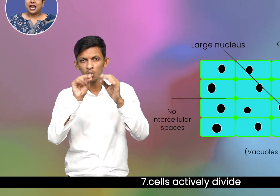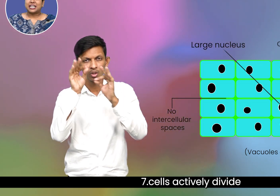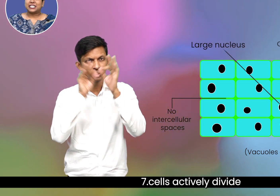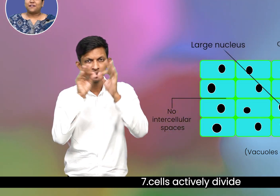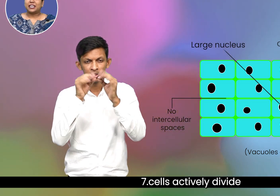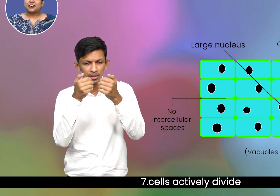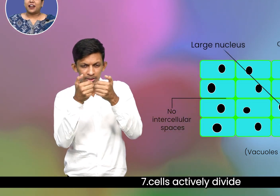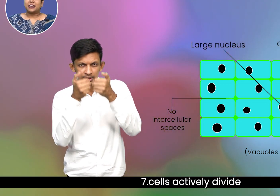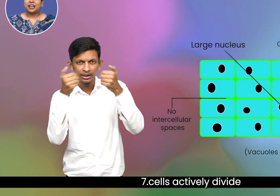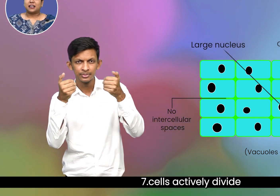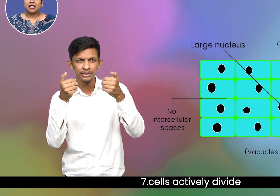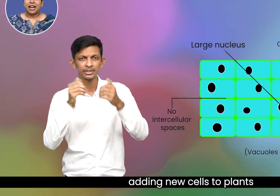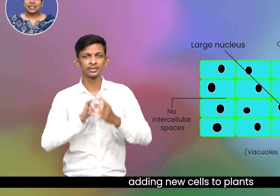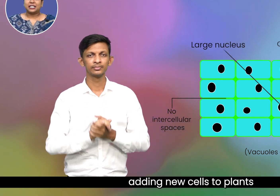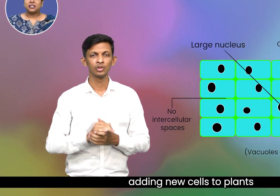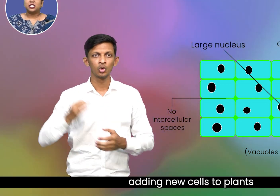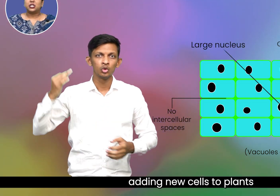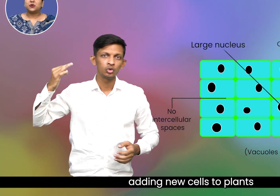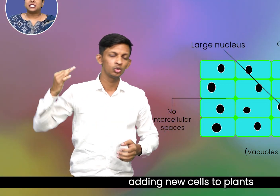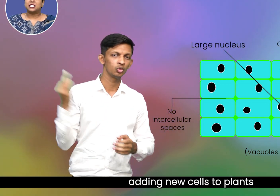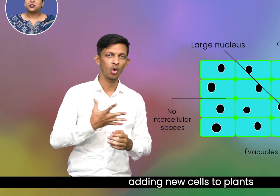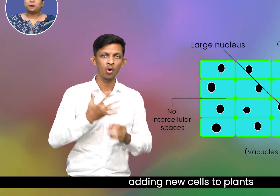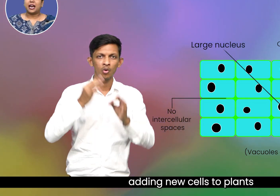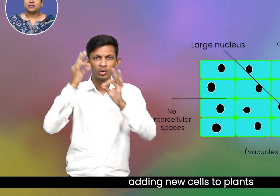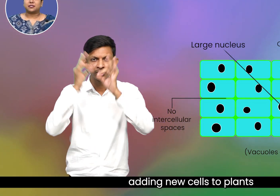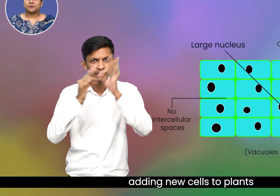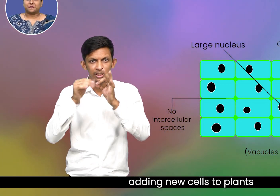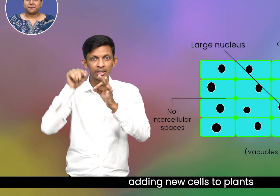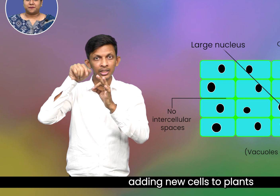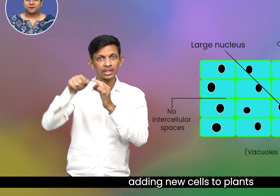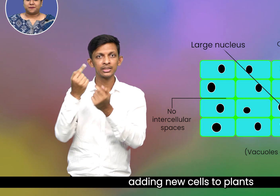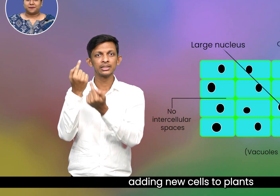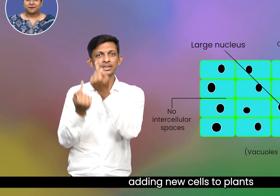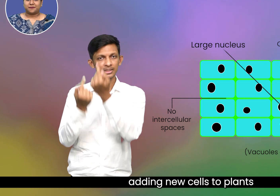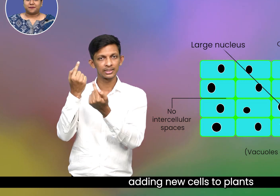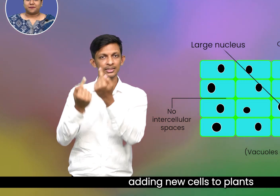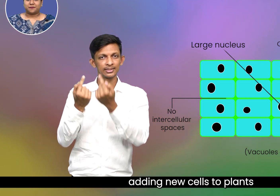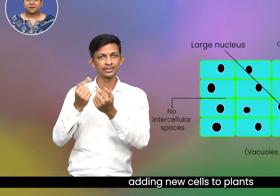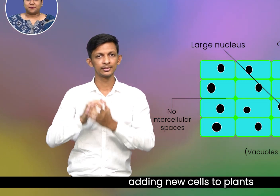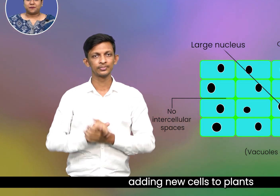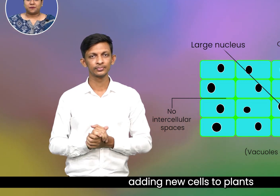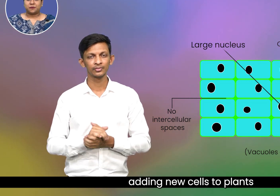Cells actively divide, adding new cells to plants.